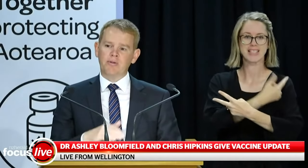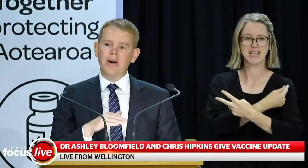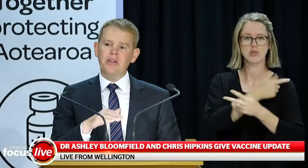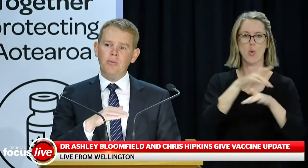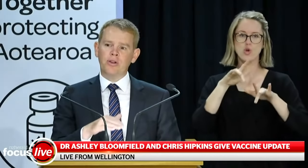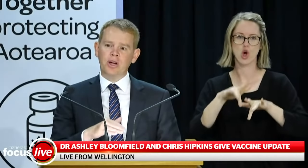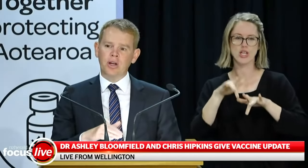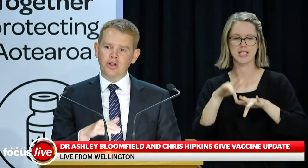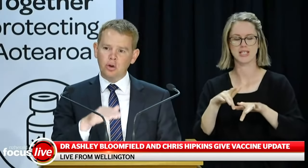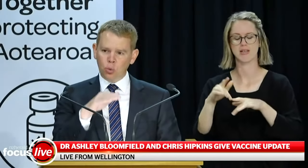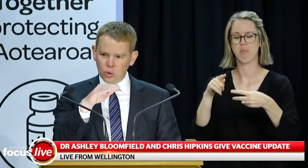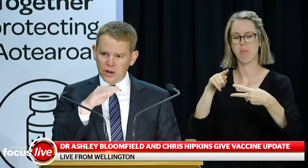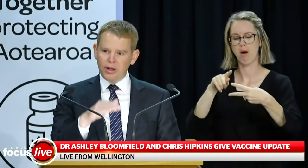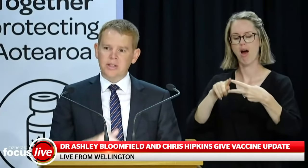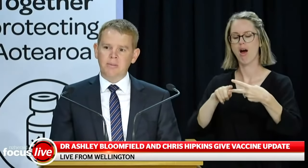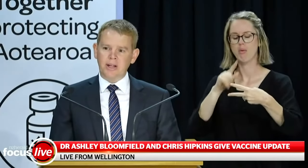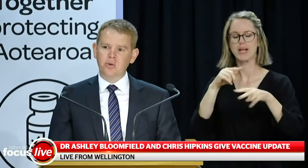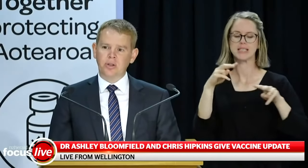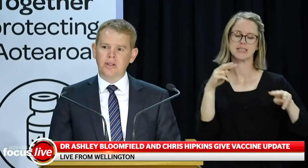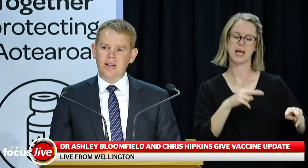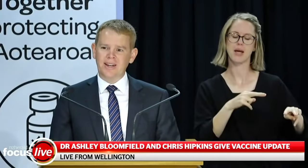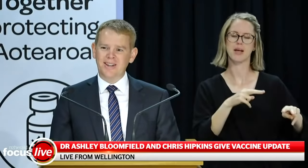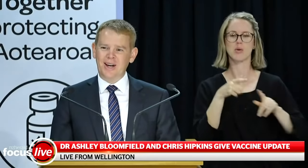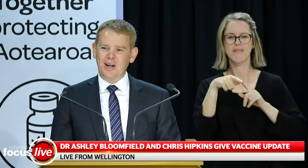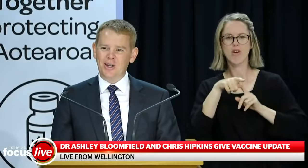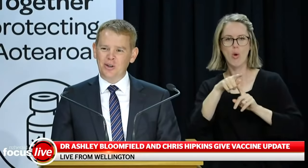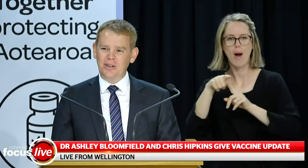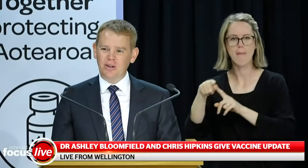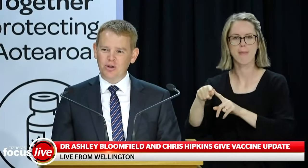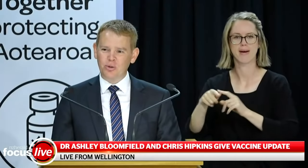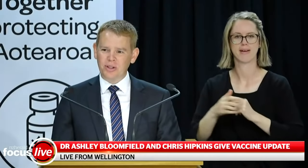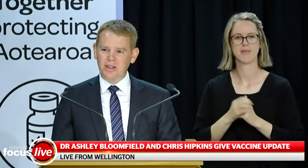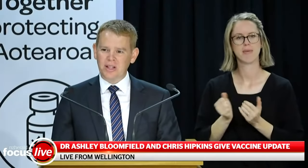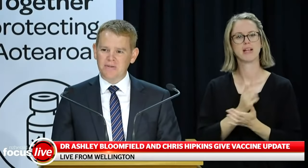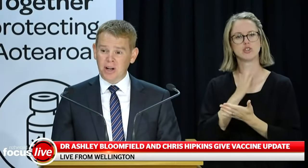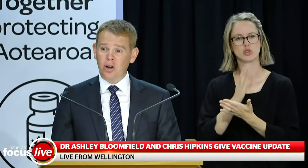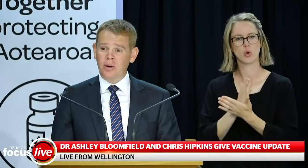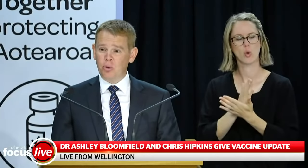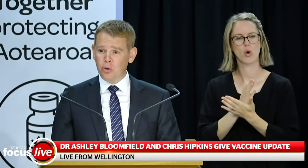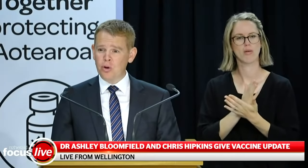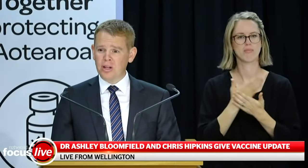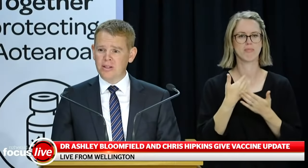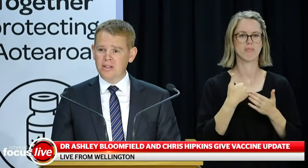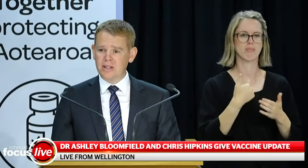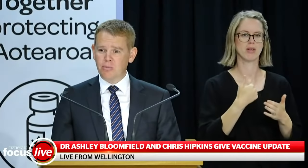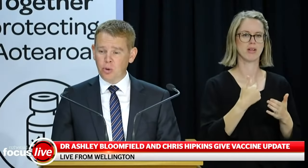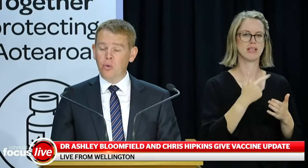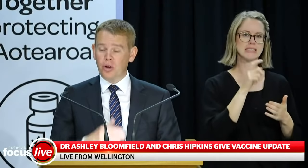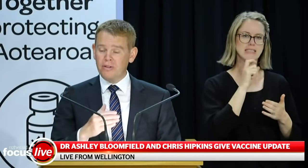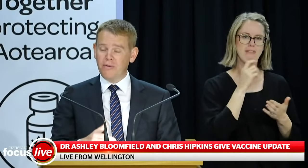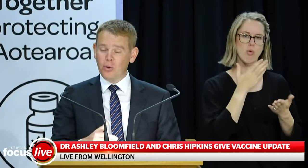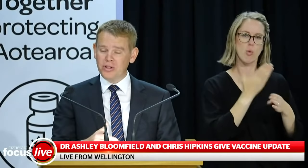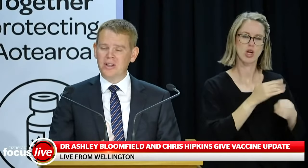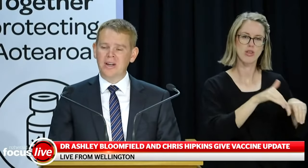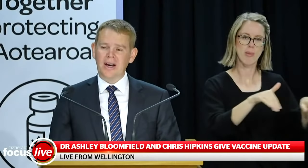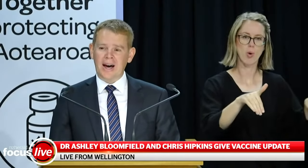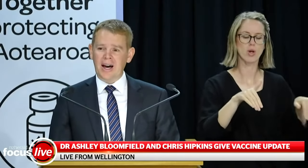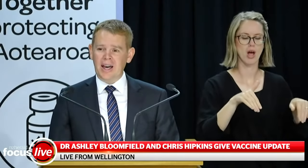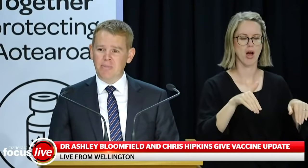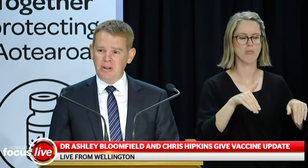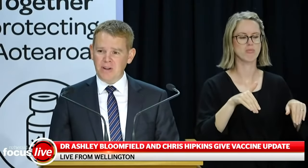will provide them with a tool to make sure that they're ensuring that their frontline border